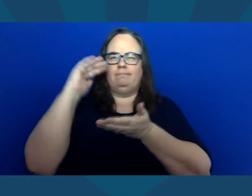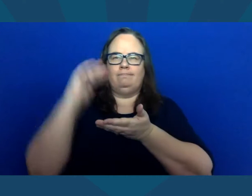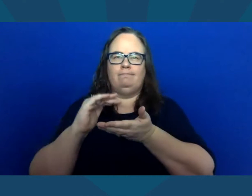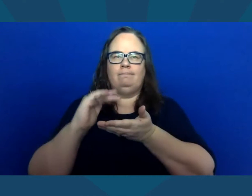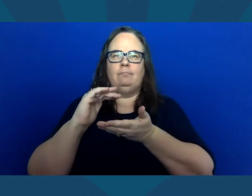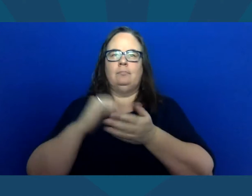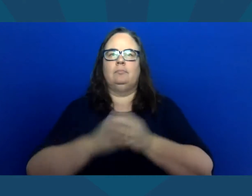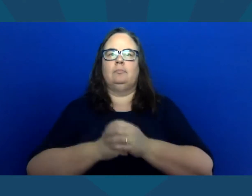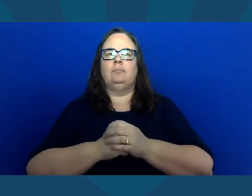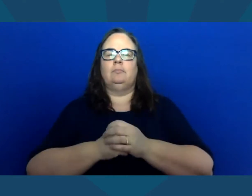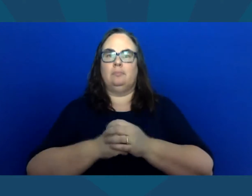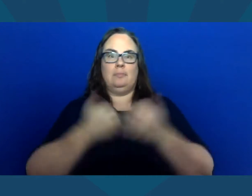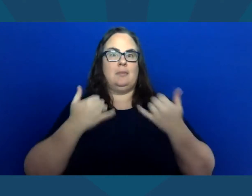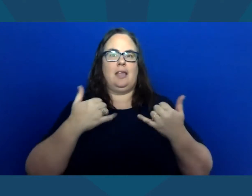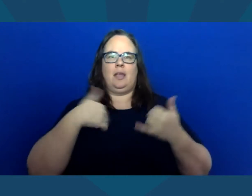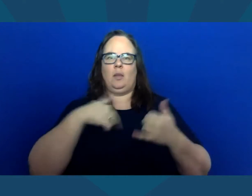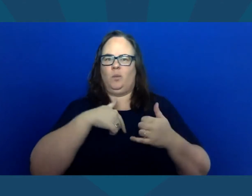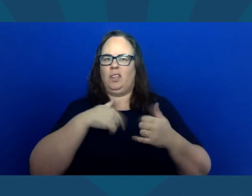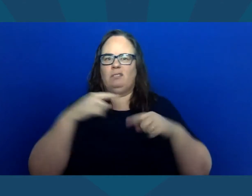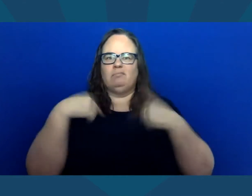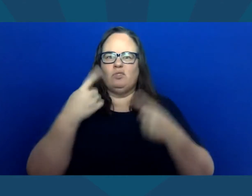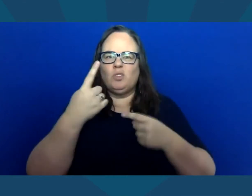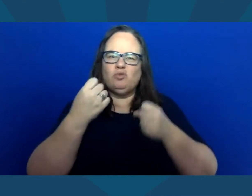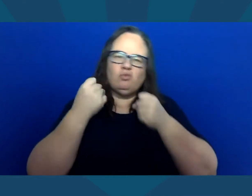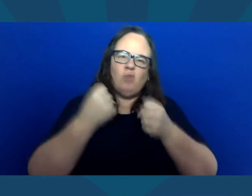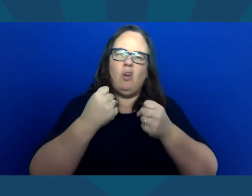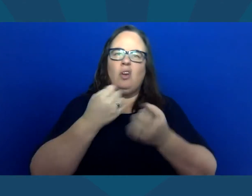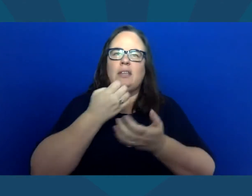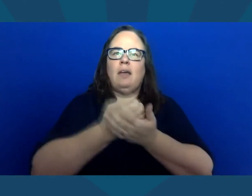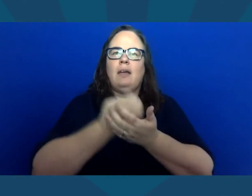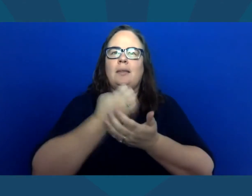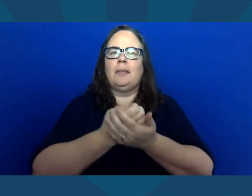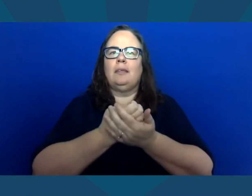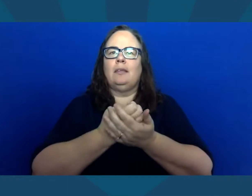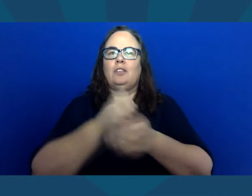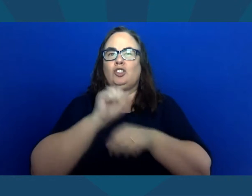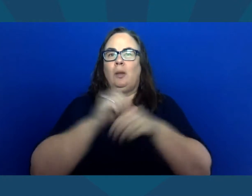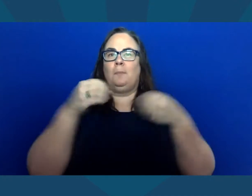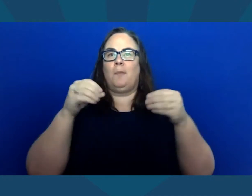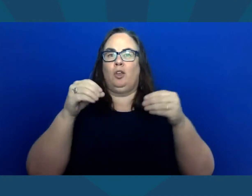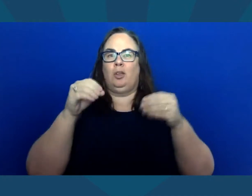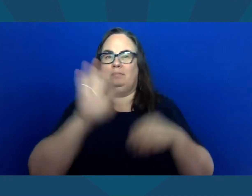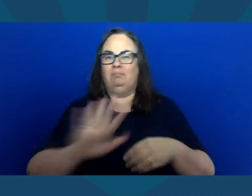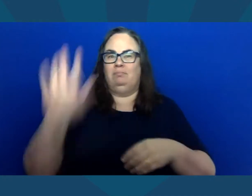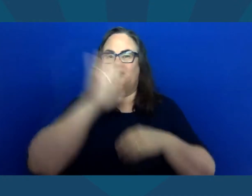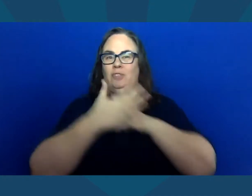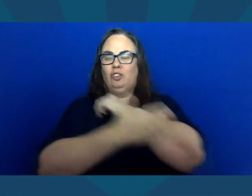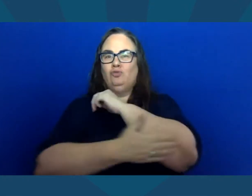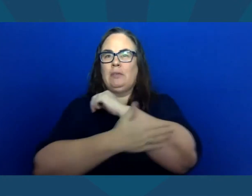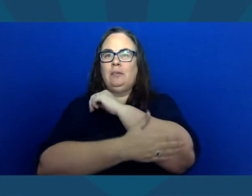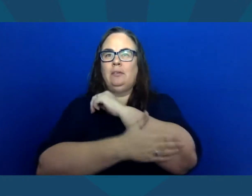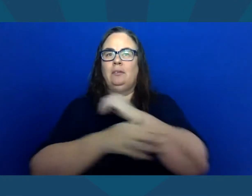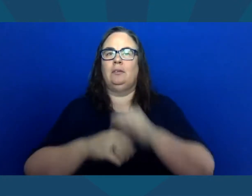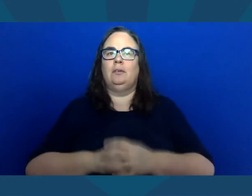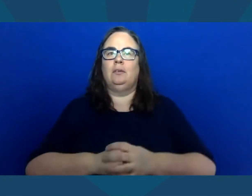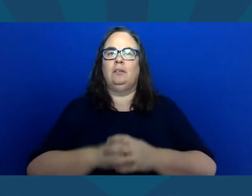reduced regulations, and we had one of the strongest economies and job markets in the nation